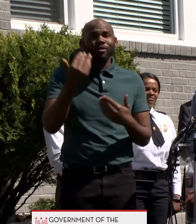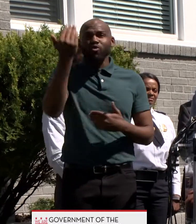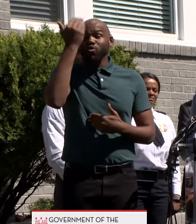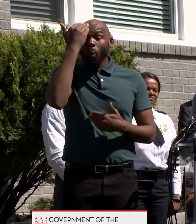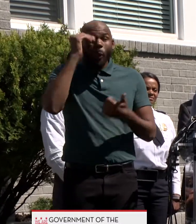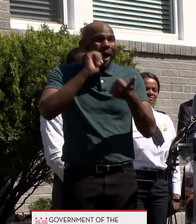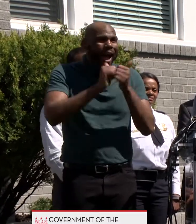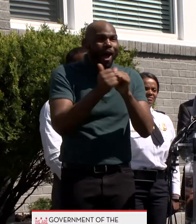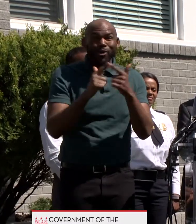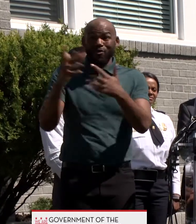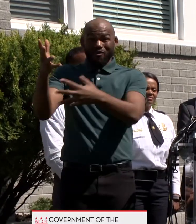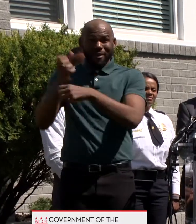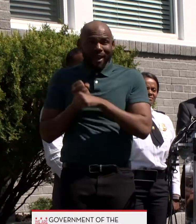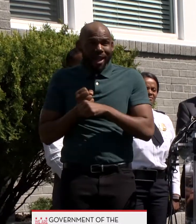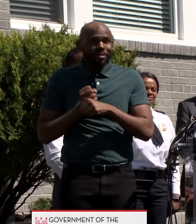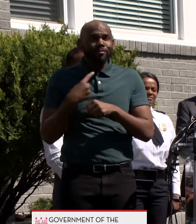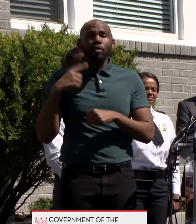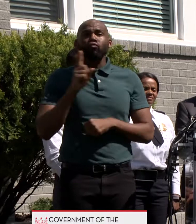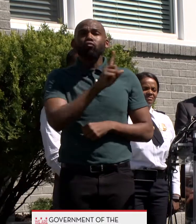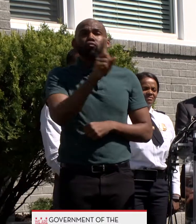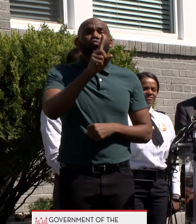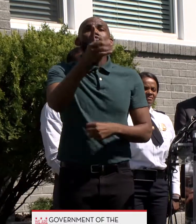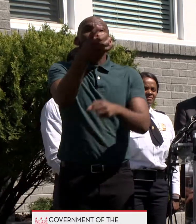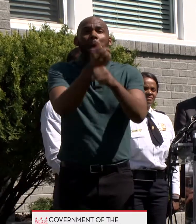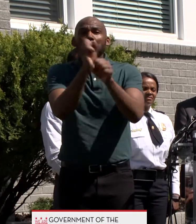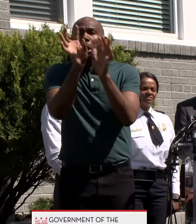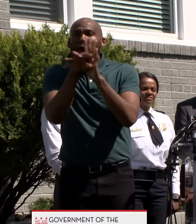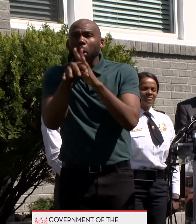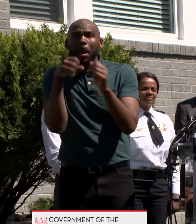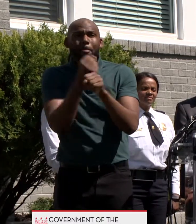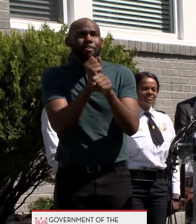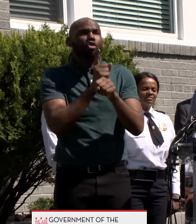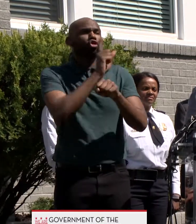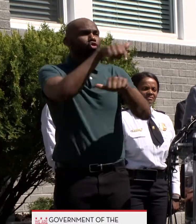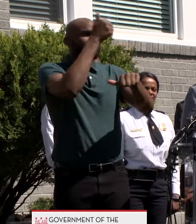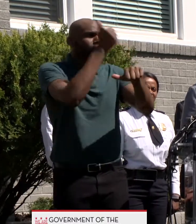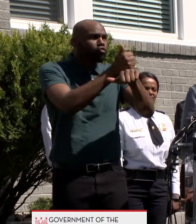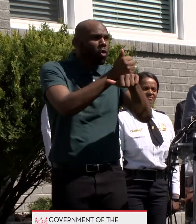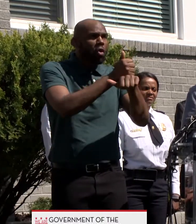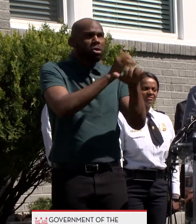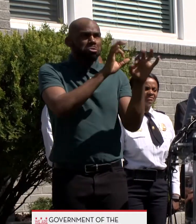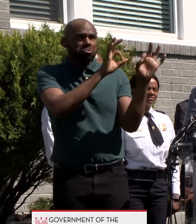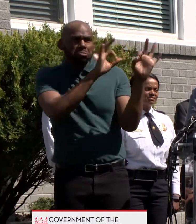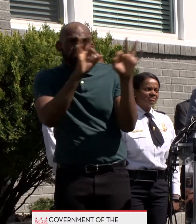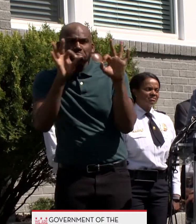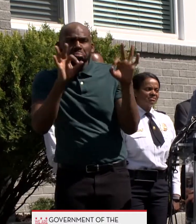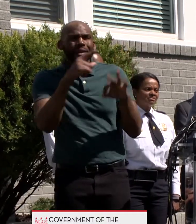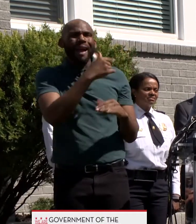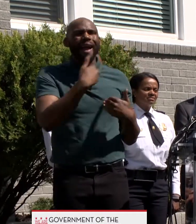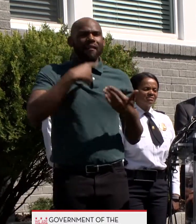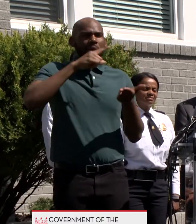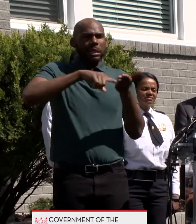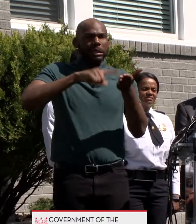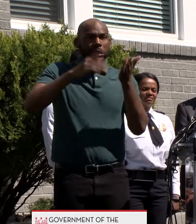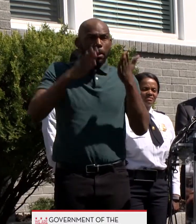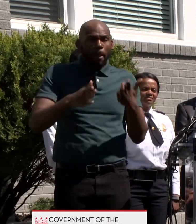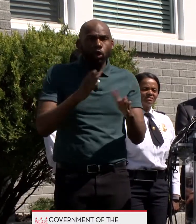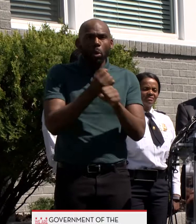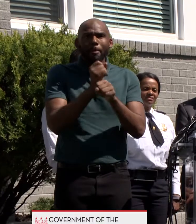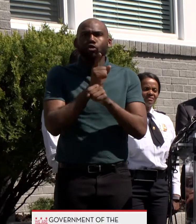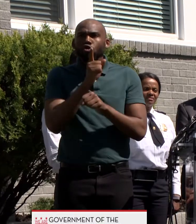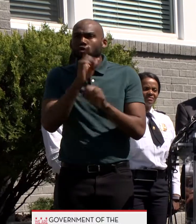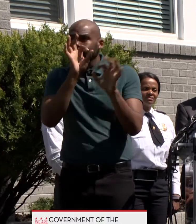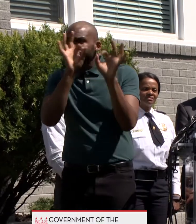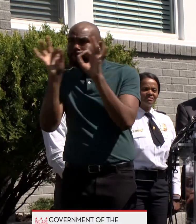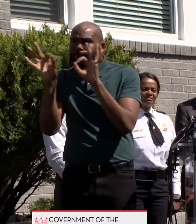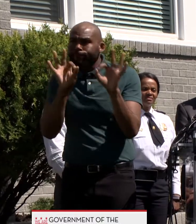how to get it. They go out and get their cameras, make sure their cameras are installed. Chris inspects to make sure the cameras are installed,